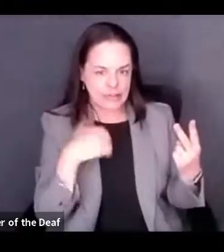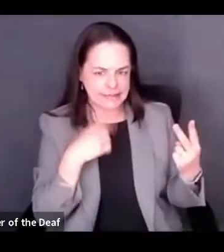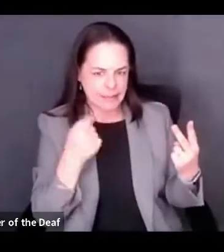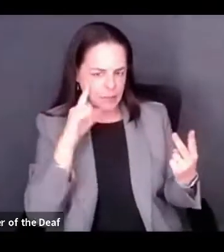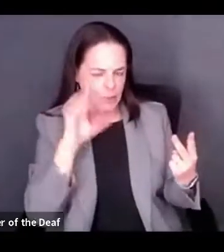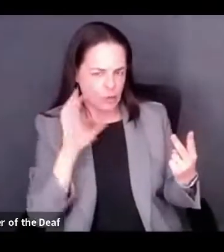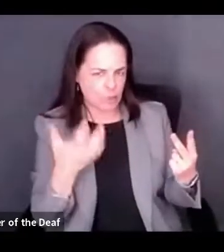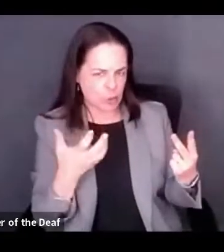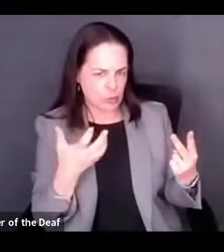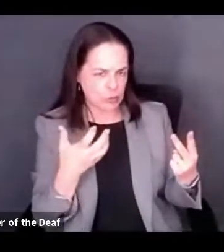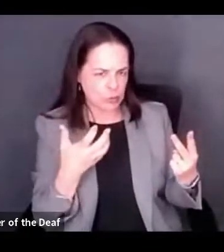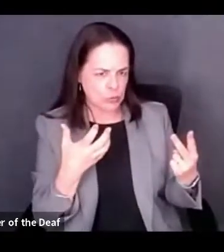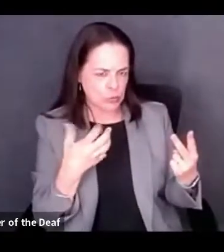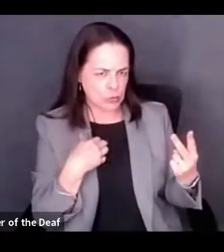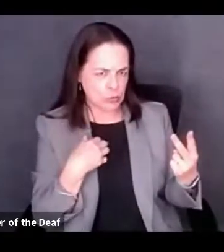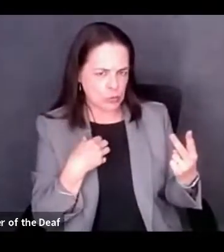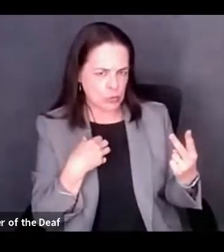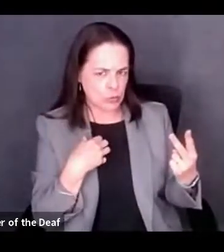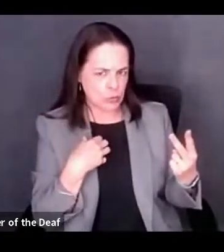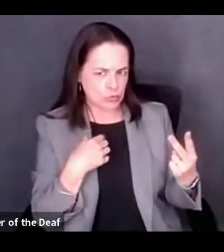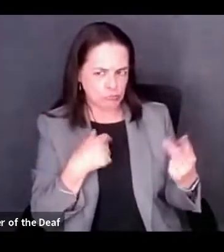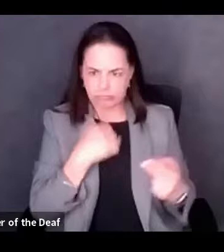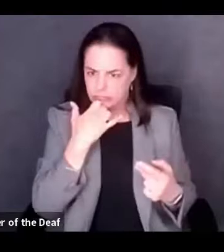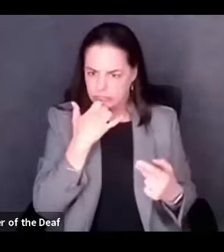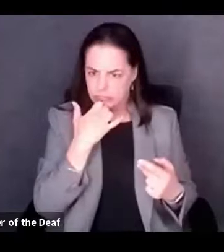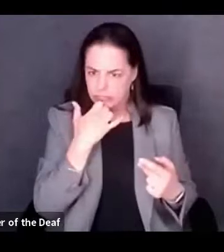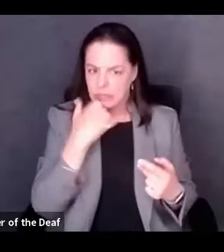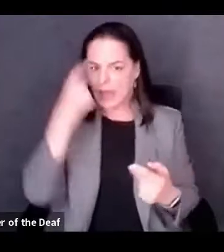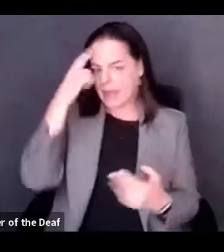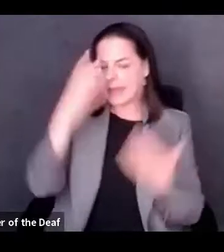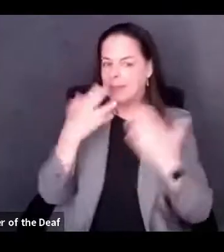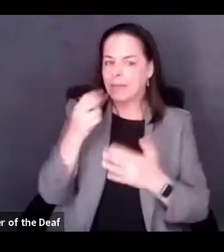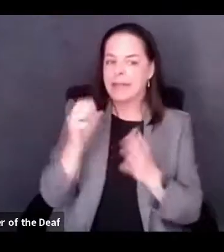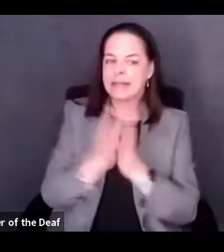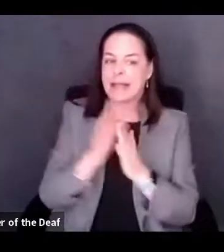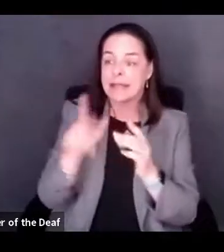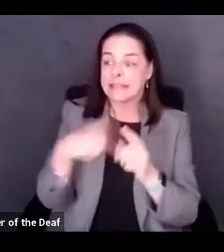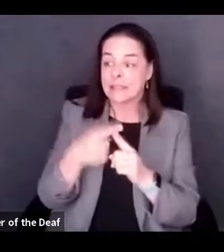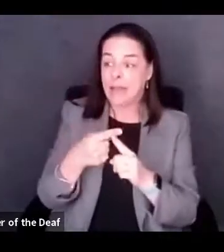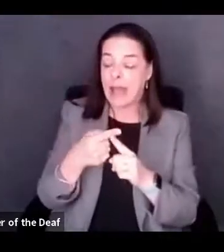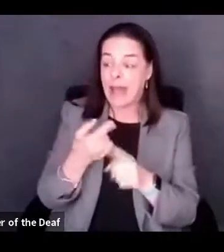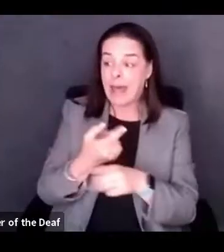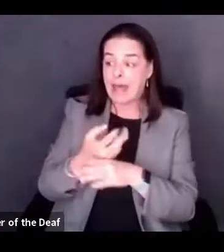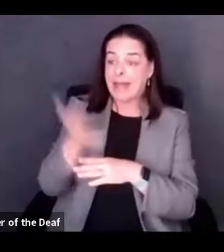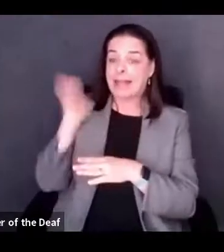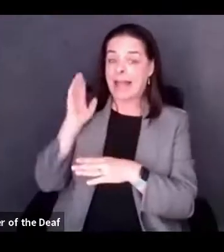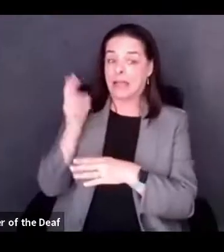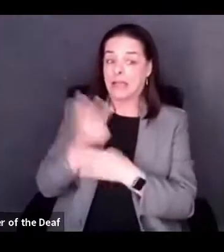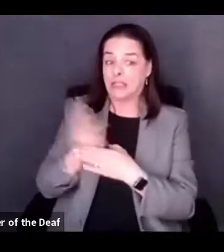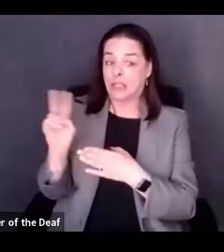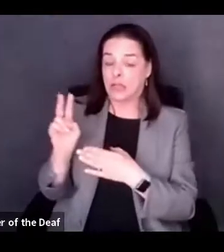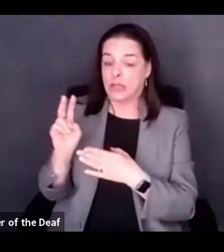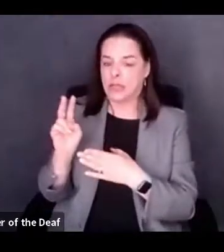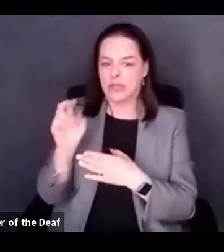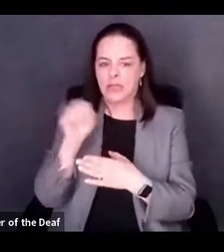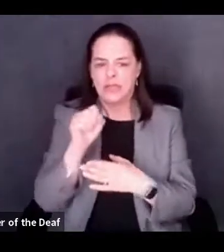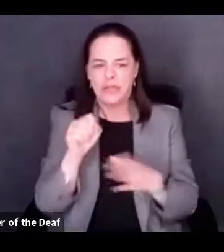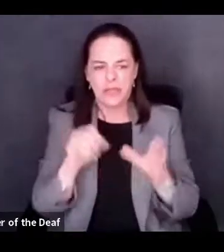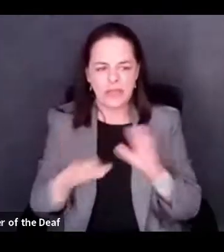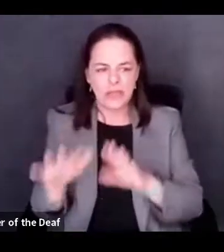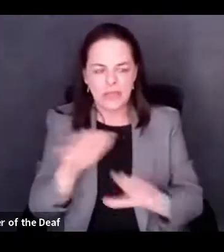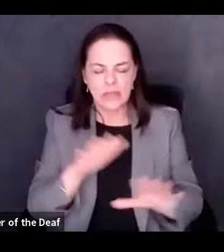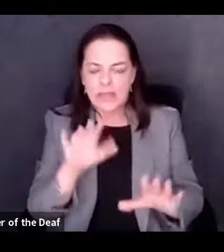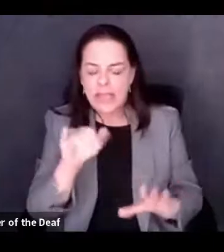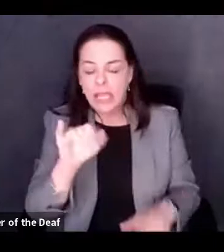confused. Okay. Am I I think correct you on may that? be asking about The previous 2 weeks? Yeah, and so Gotcha. if not, Justin, if